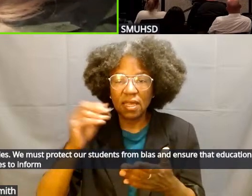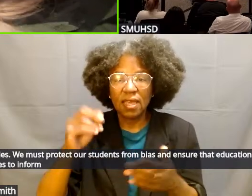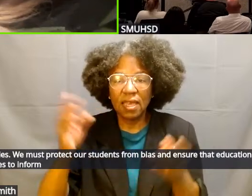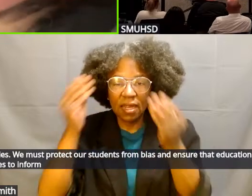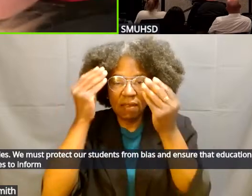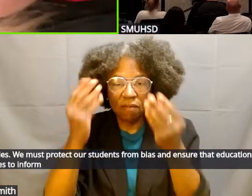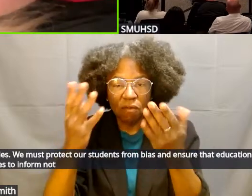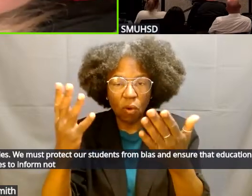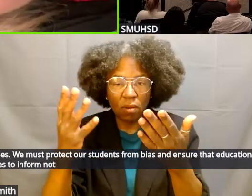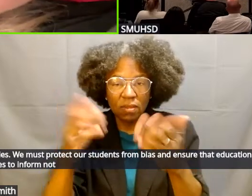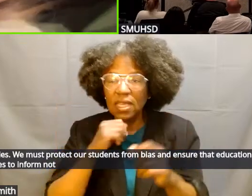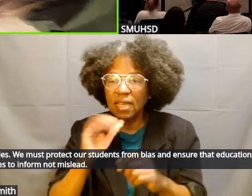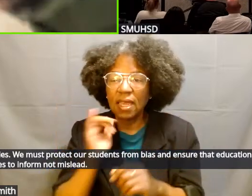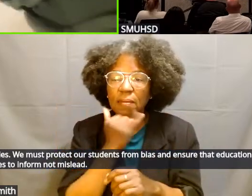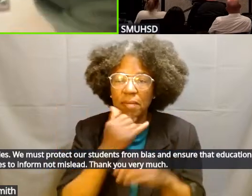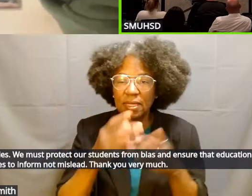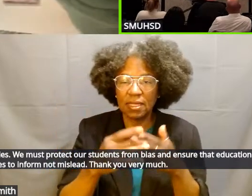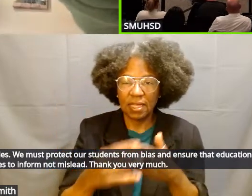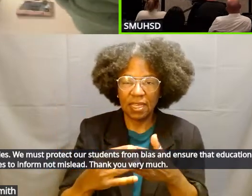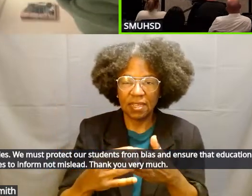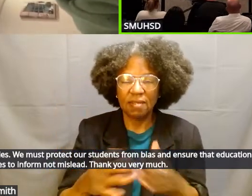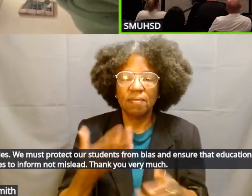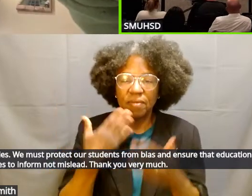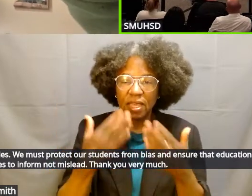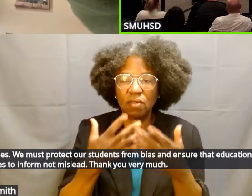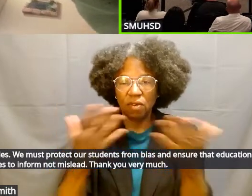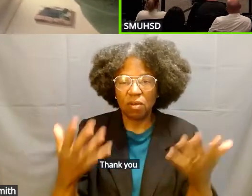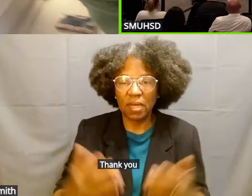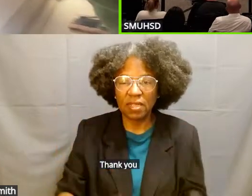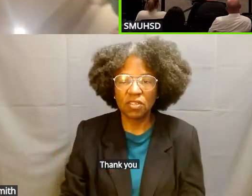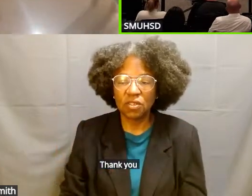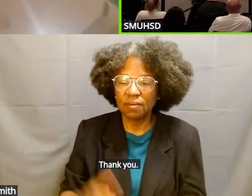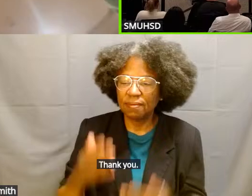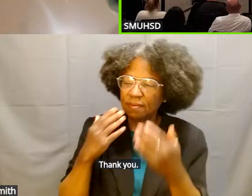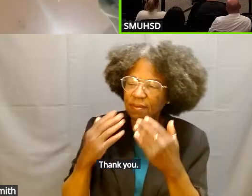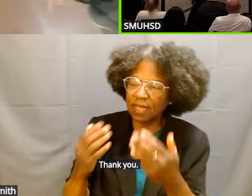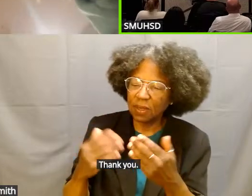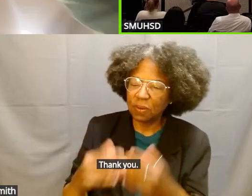mislead. Thank you very much. Thank you.